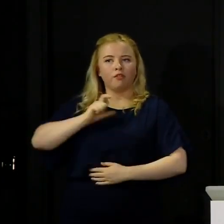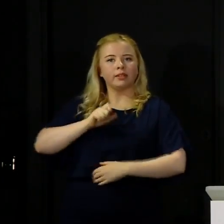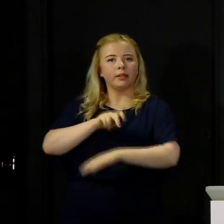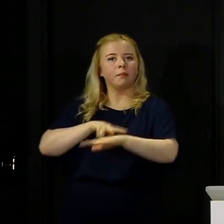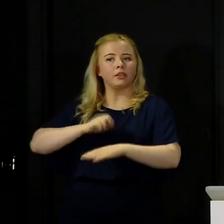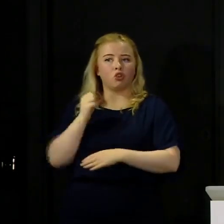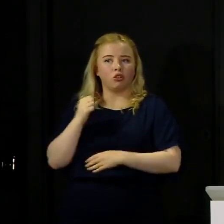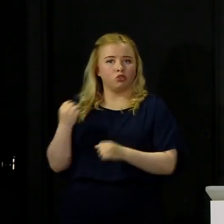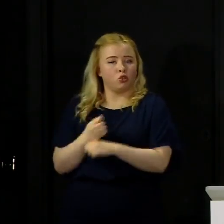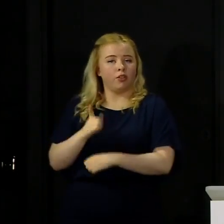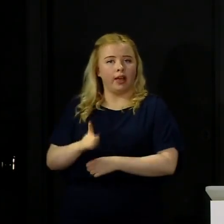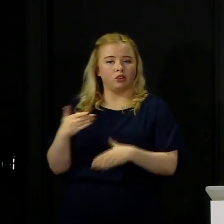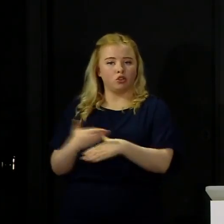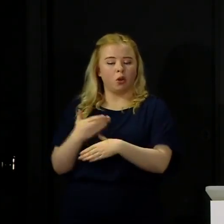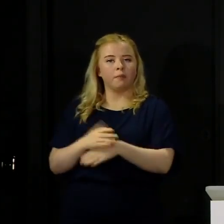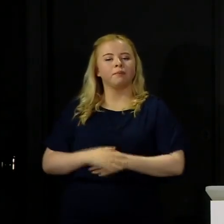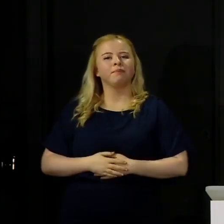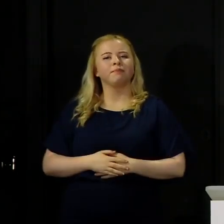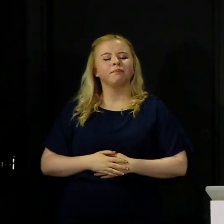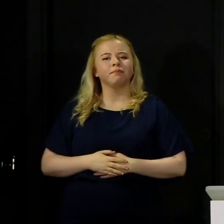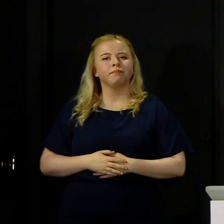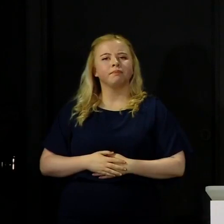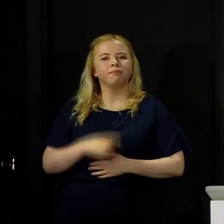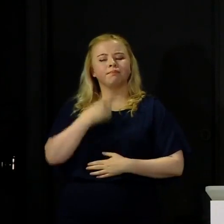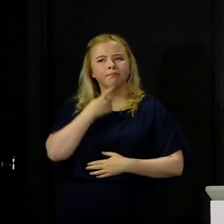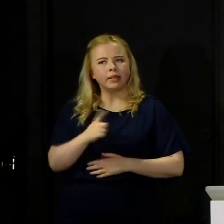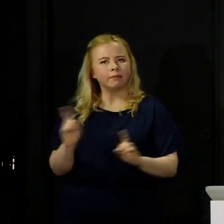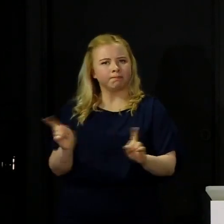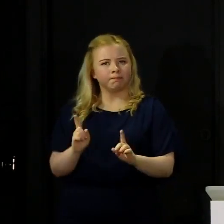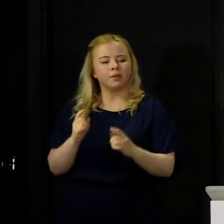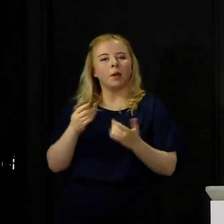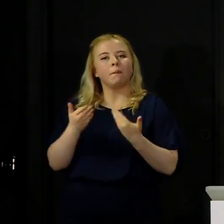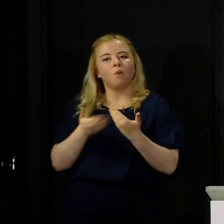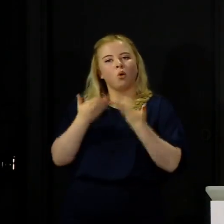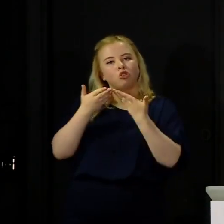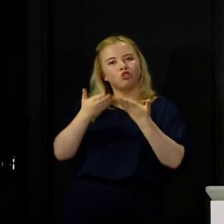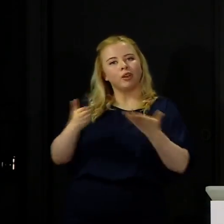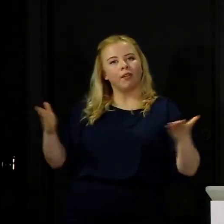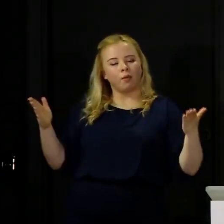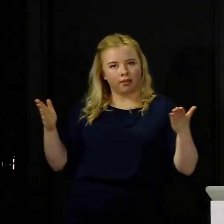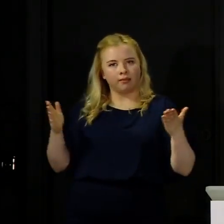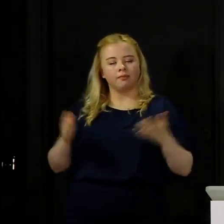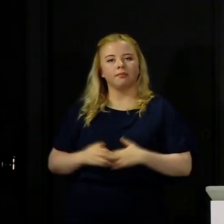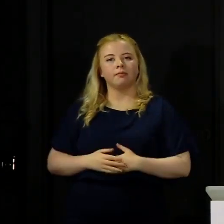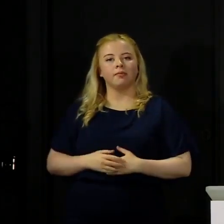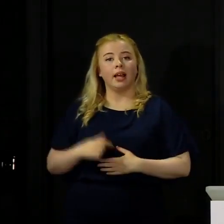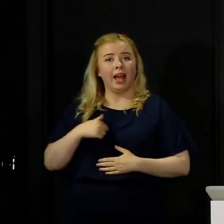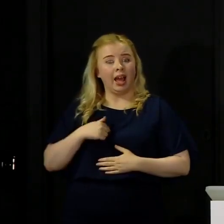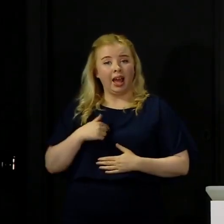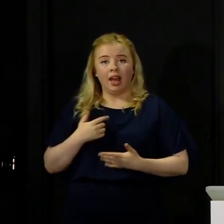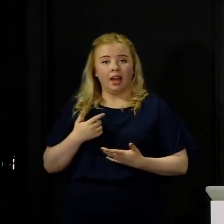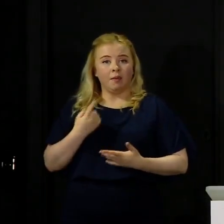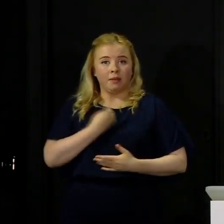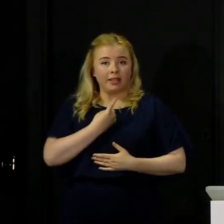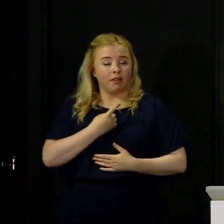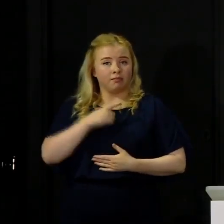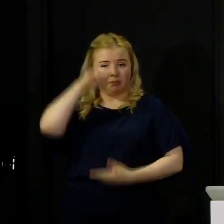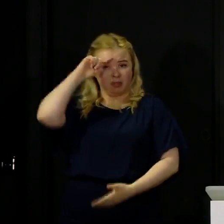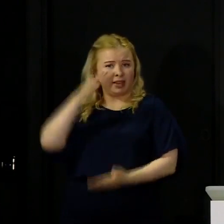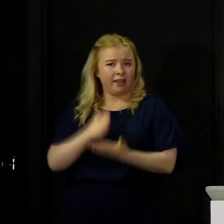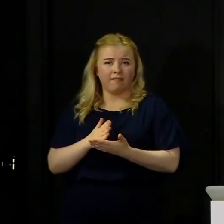Scotland to do that. I suppose I would say this in a more general sense. I am a fundamental